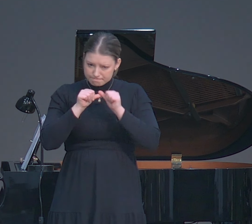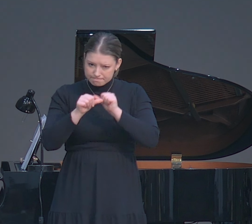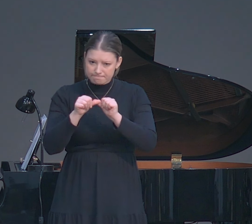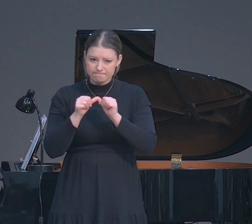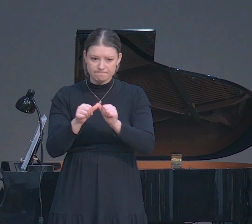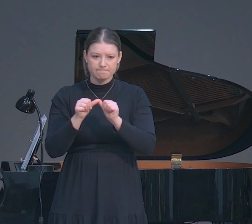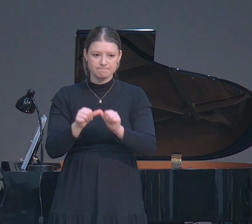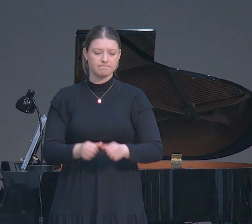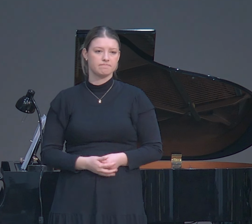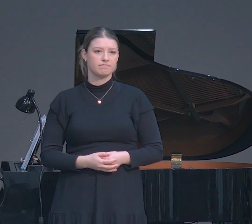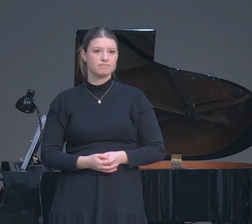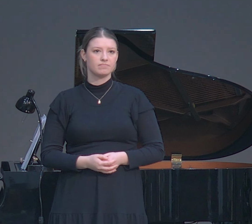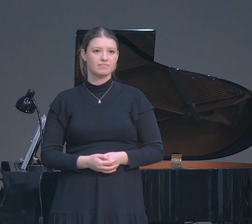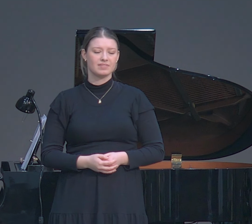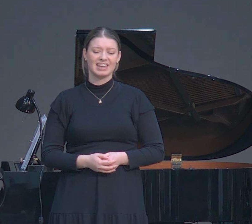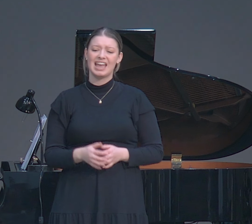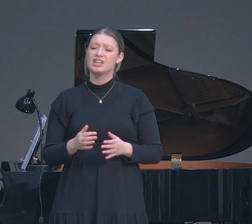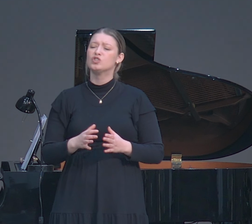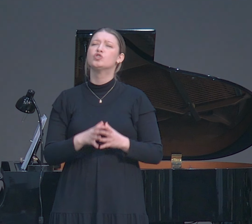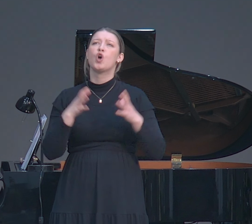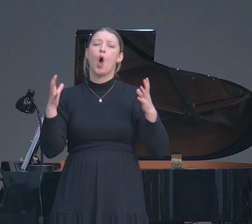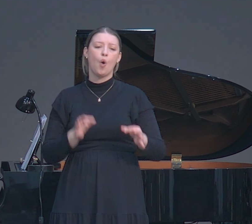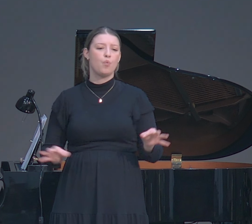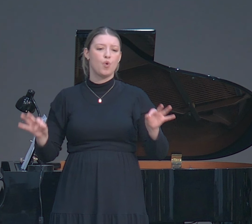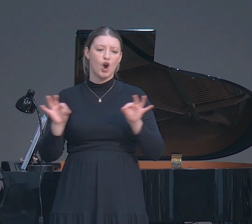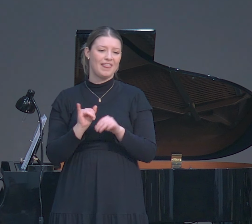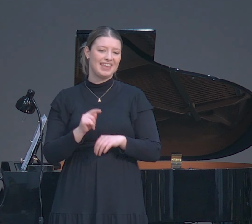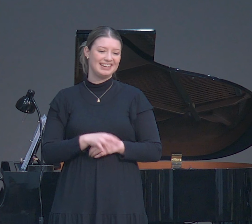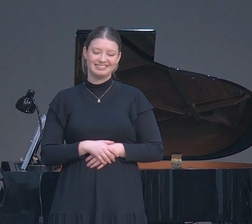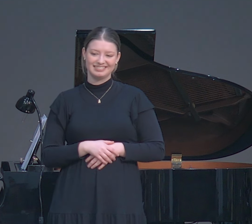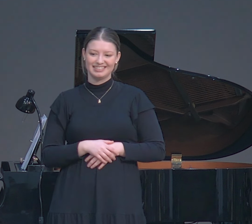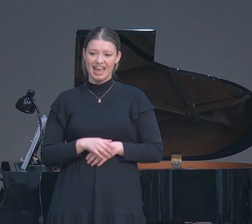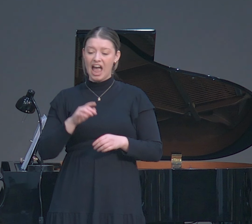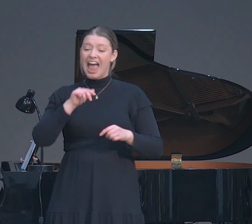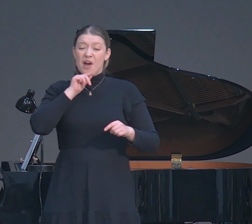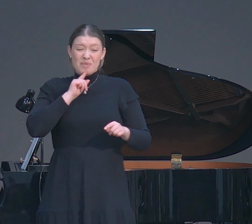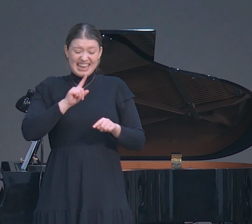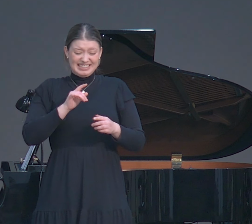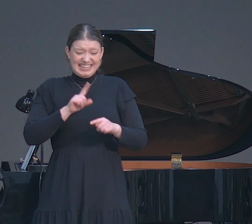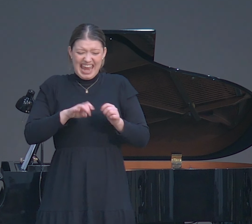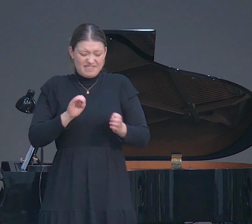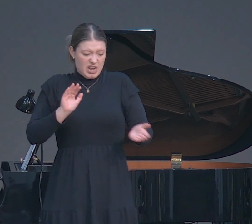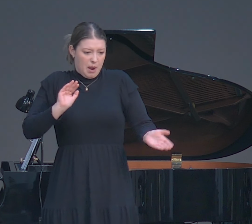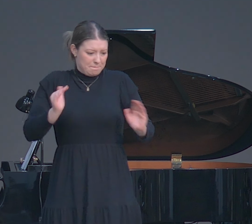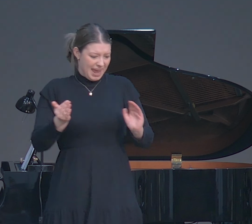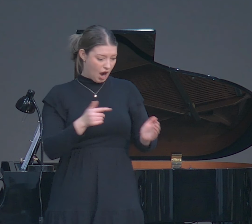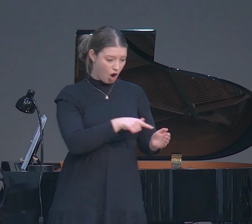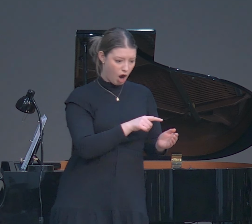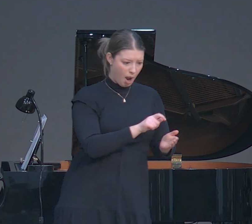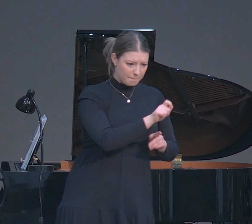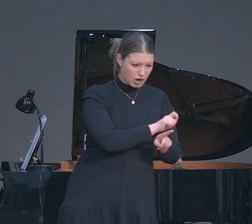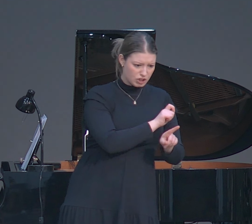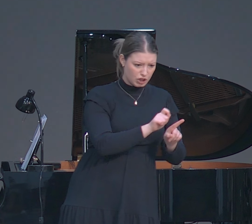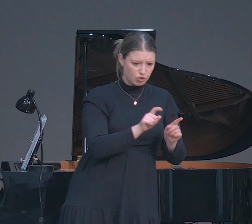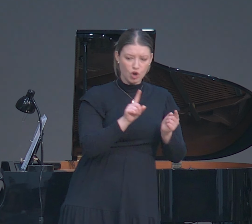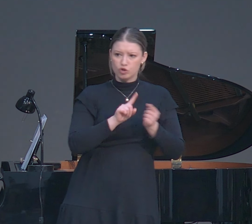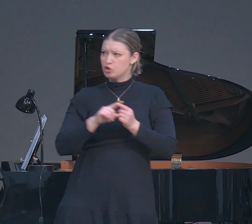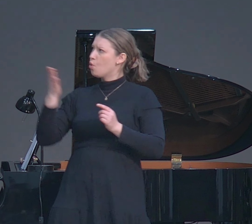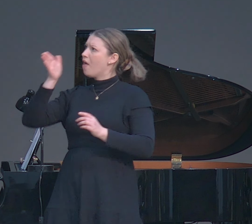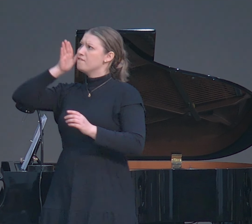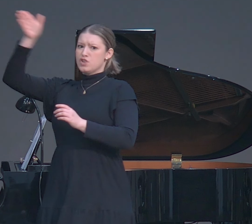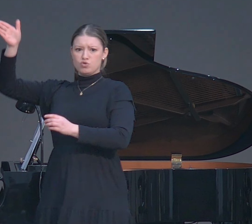You know what? It's going to be more than worth it. In fact, Paul says you can't even put the two side by side. The persecution in this life